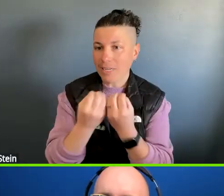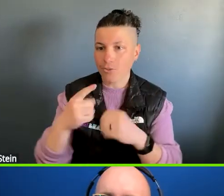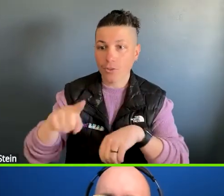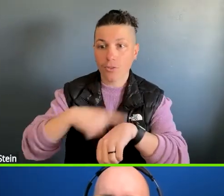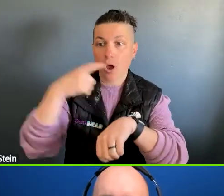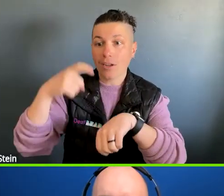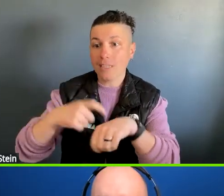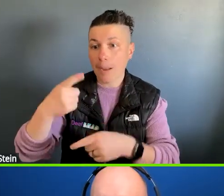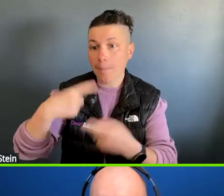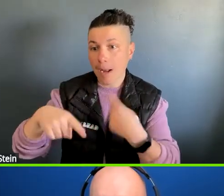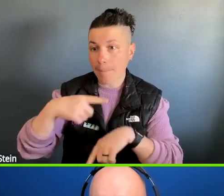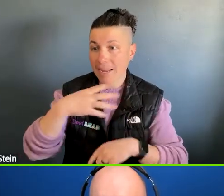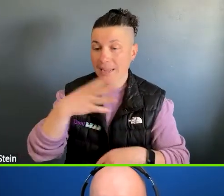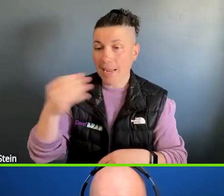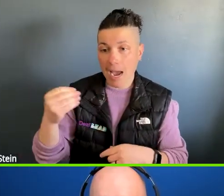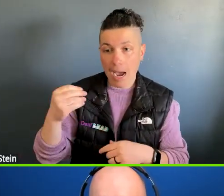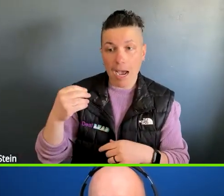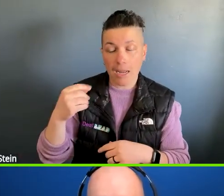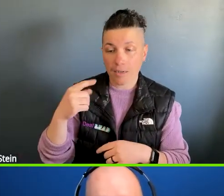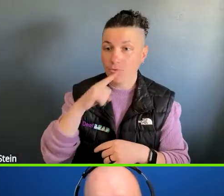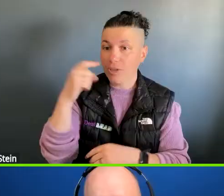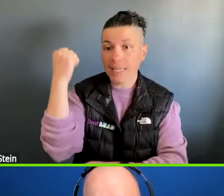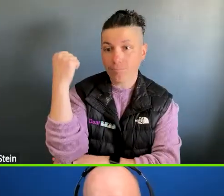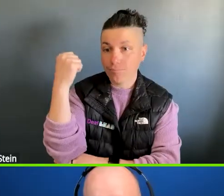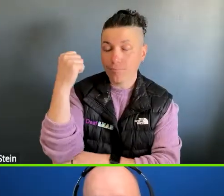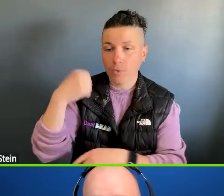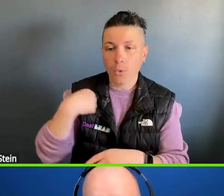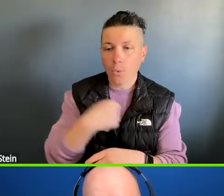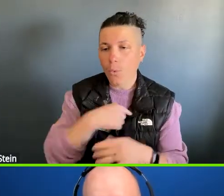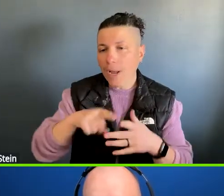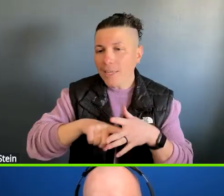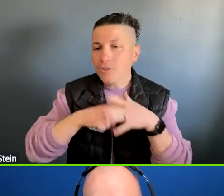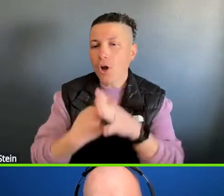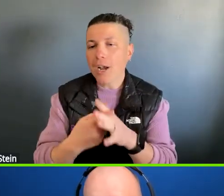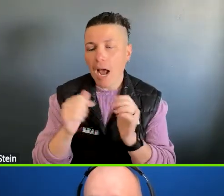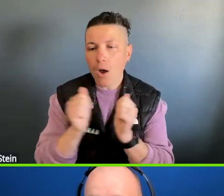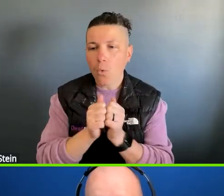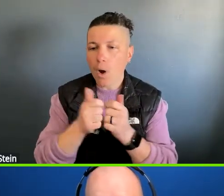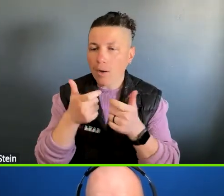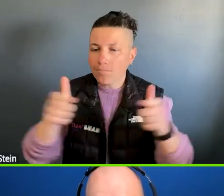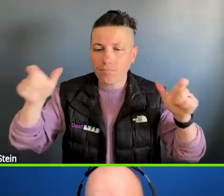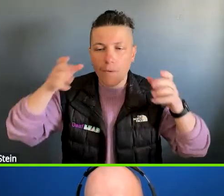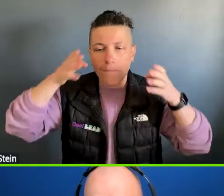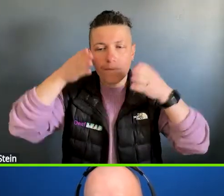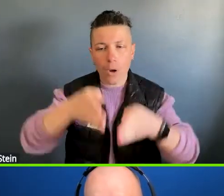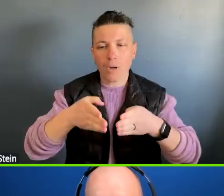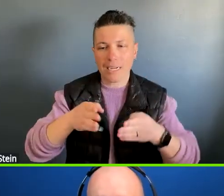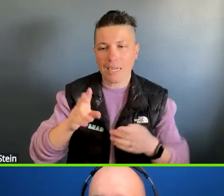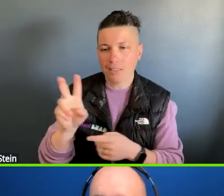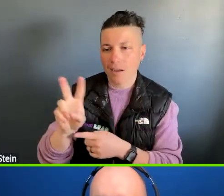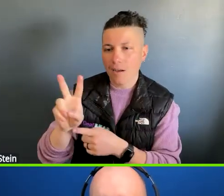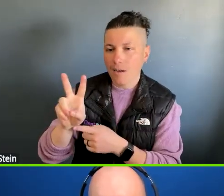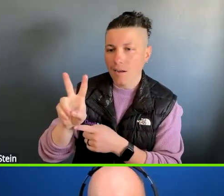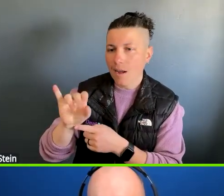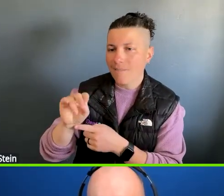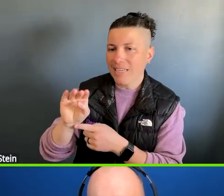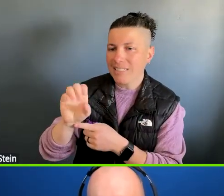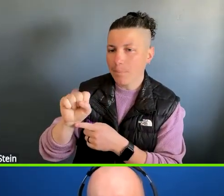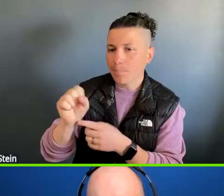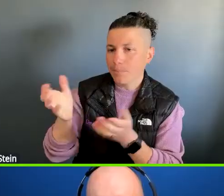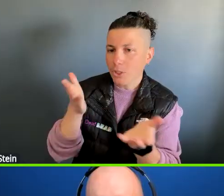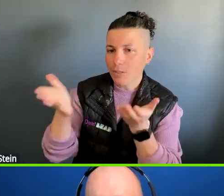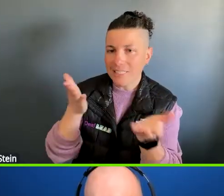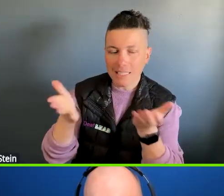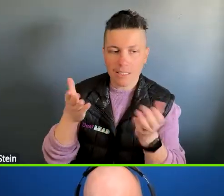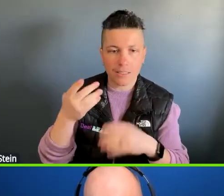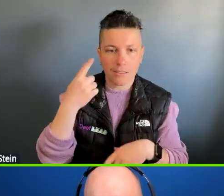years. This organization, this has been a long time coming, and for how long it's been here, our focus has